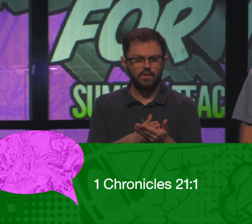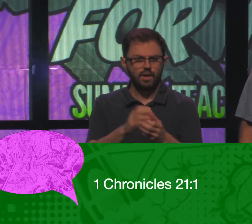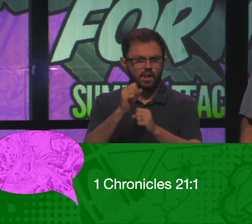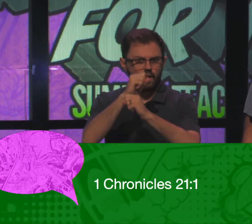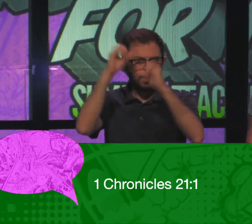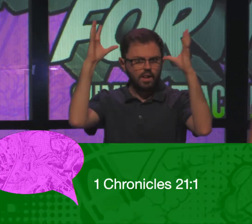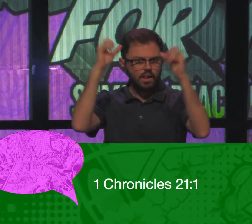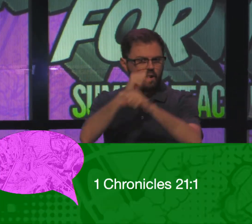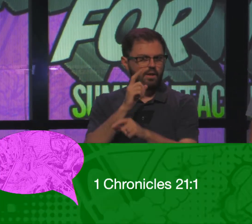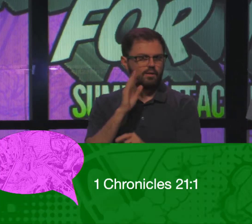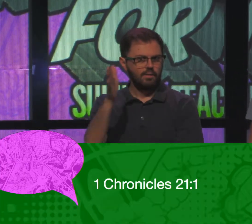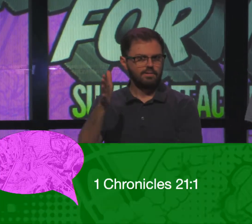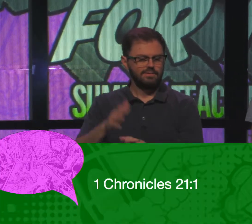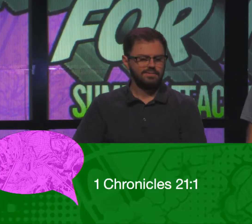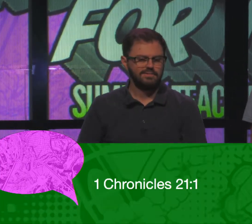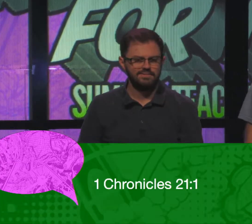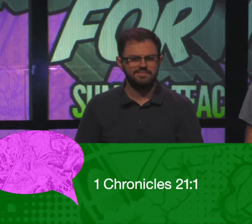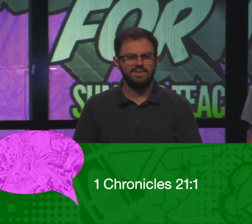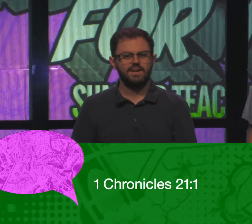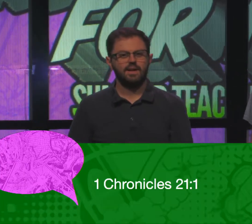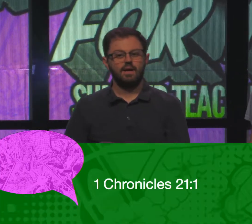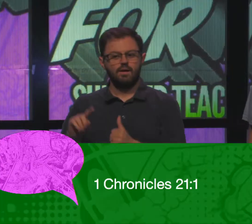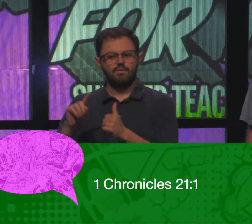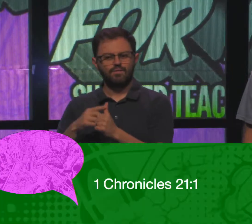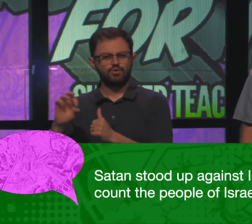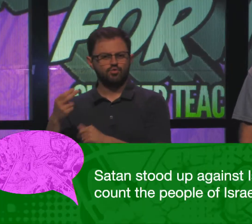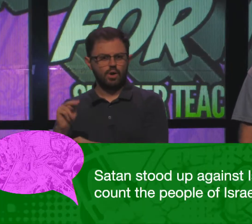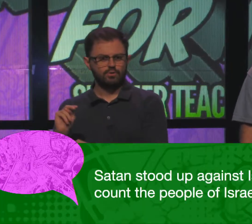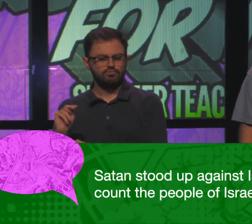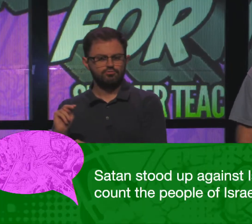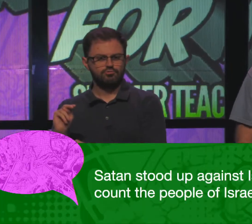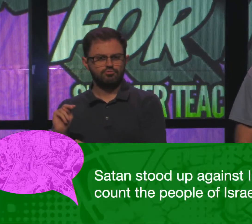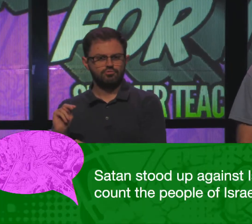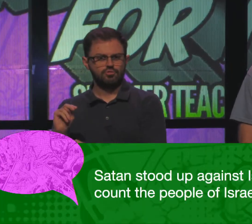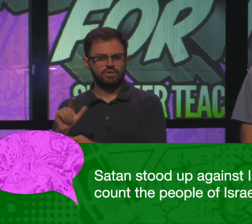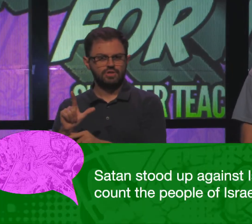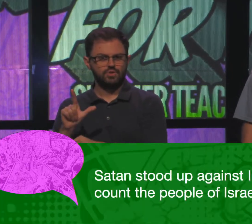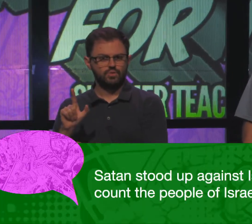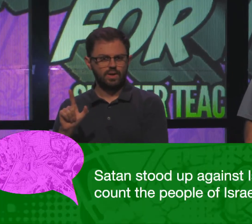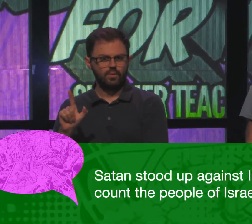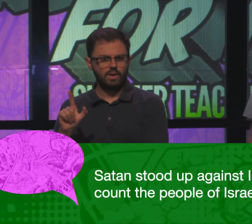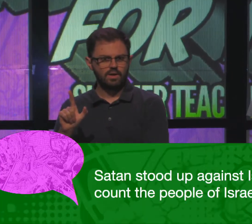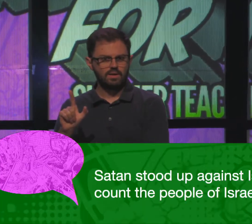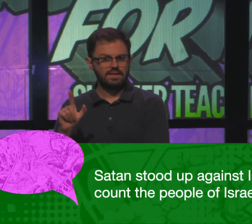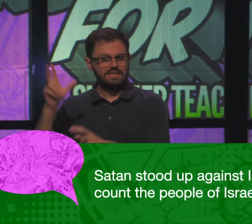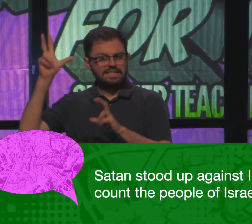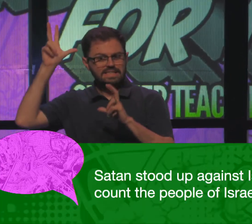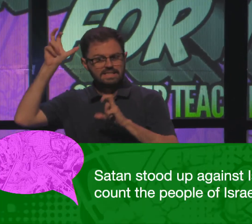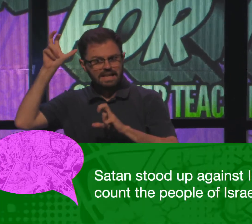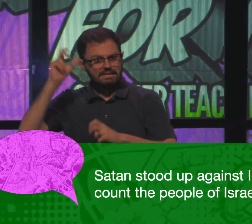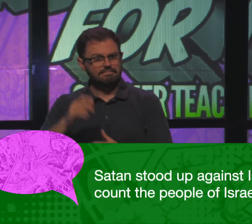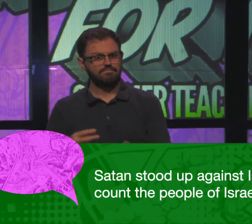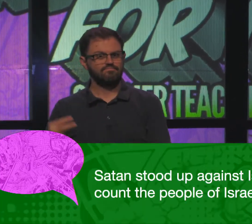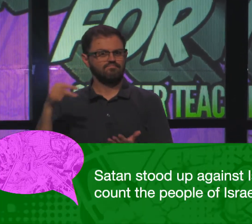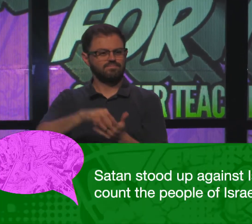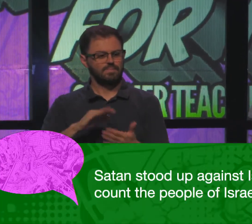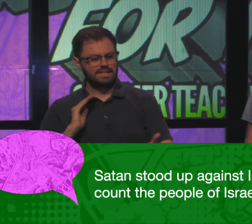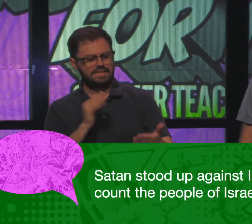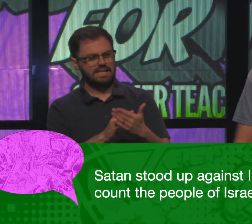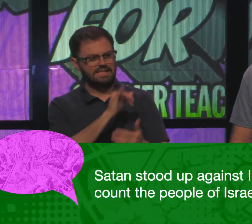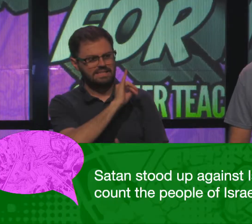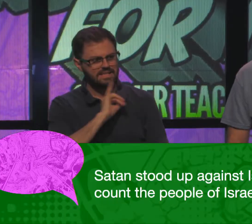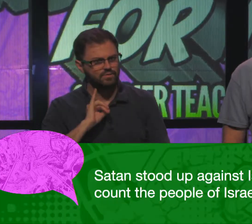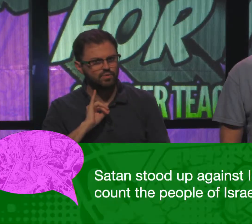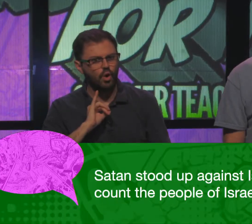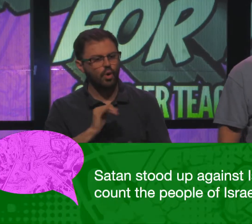world. 1 Chronicles 21, verse 1. Satan stood up against Israel and